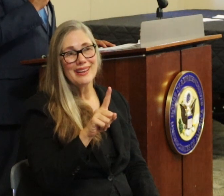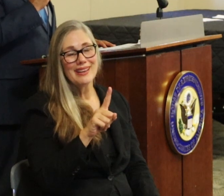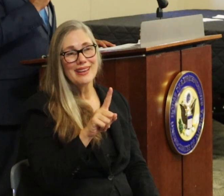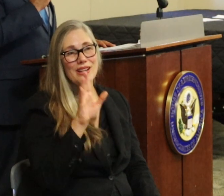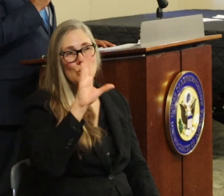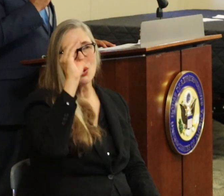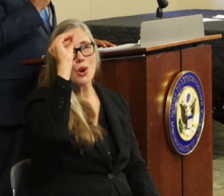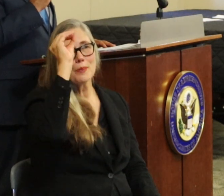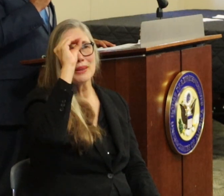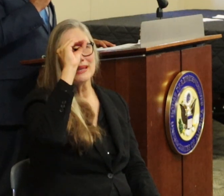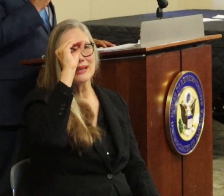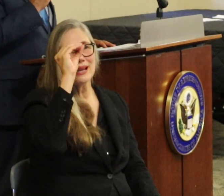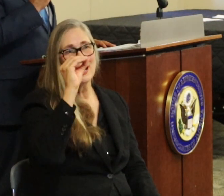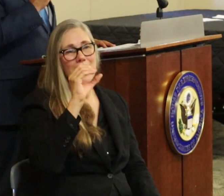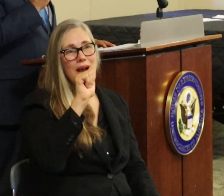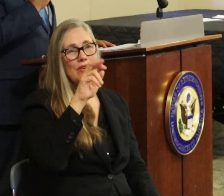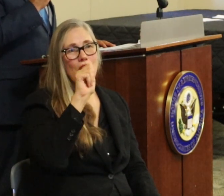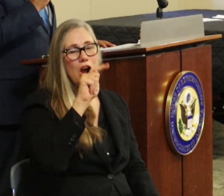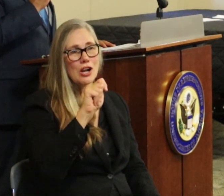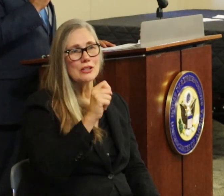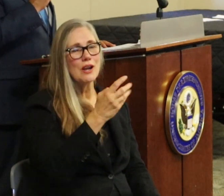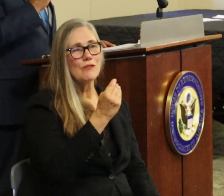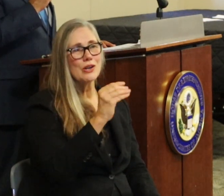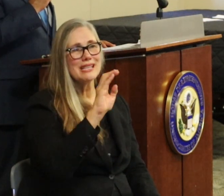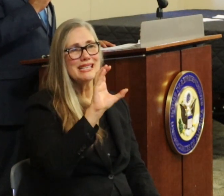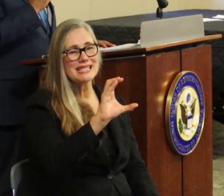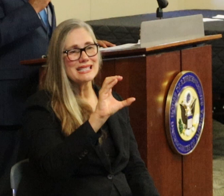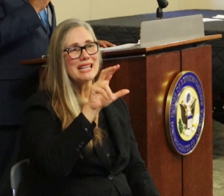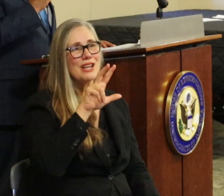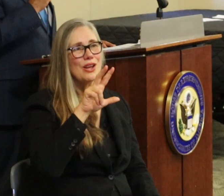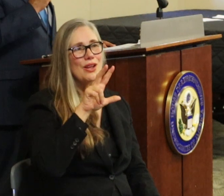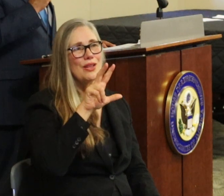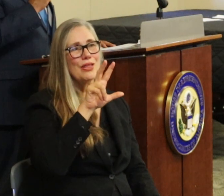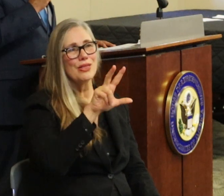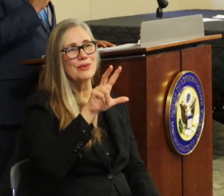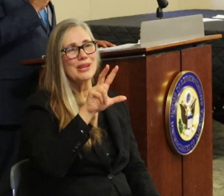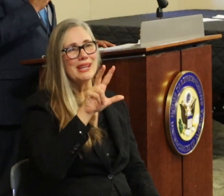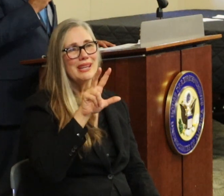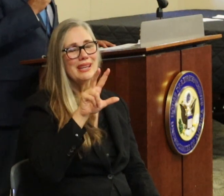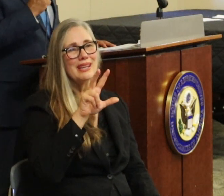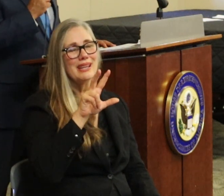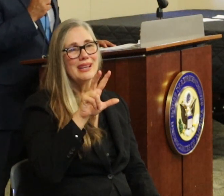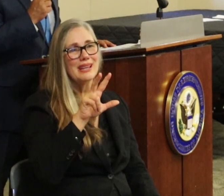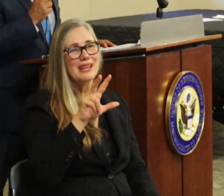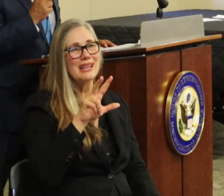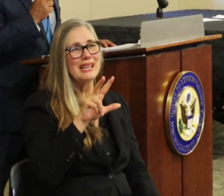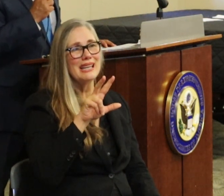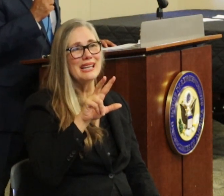stand on Article 14, Section 3 of the U.S. Constitution to keep insurgent Trump's name off the ballot? To keep